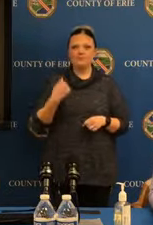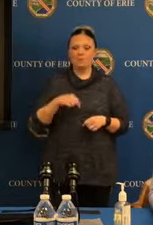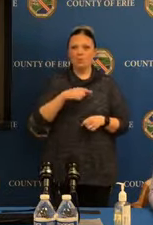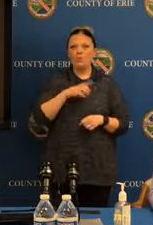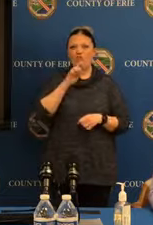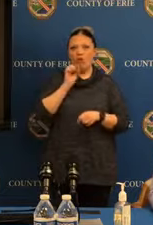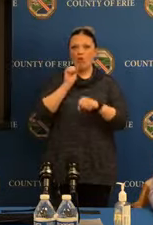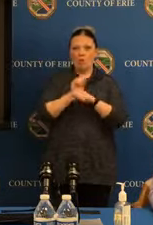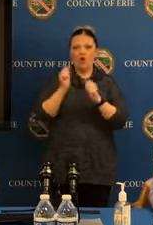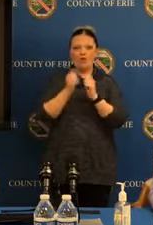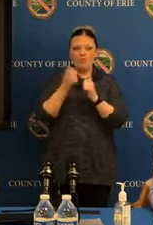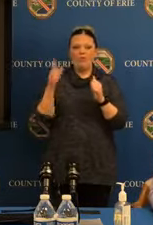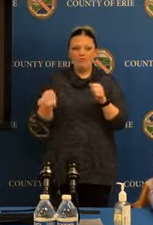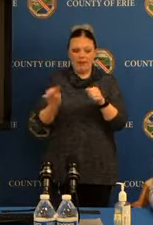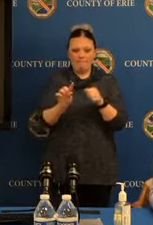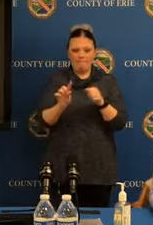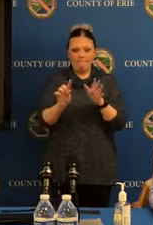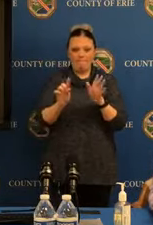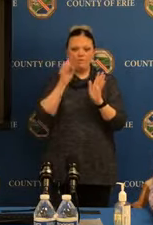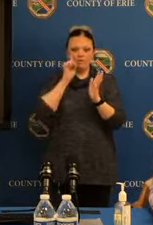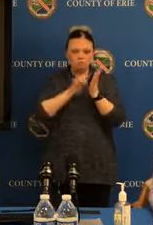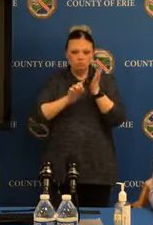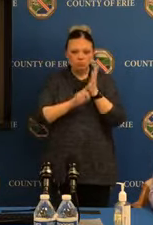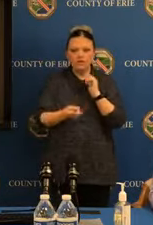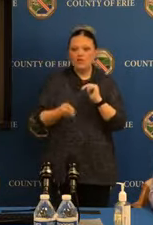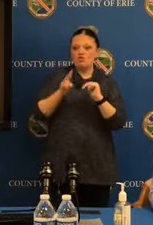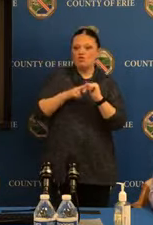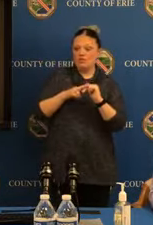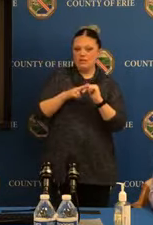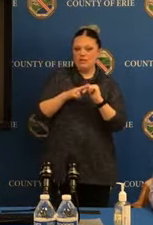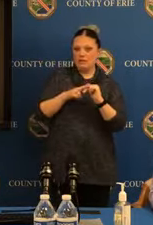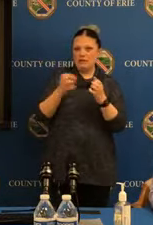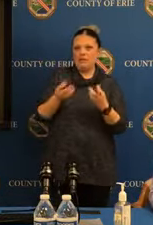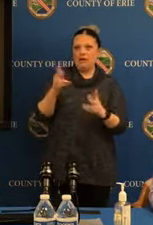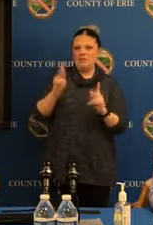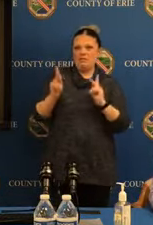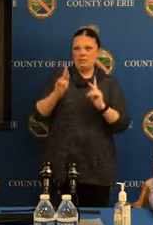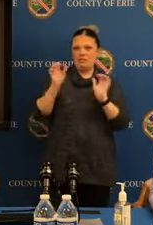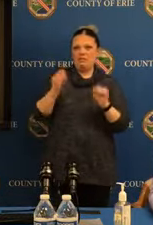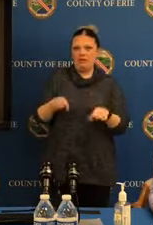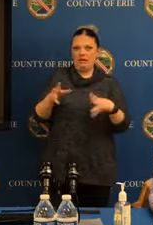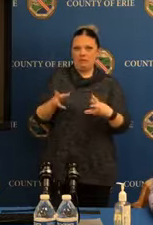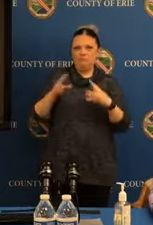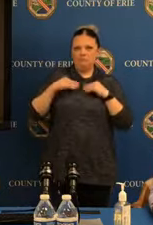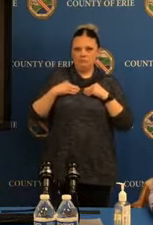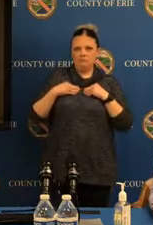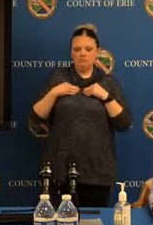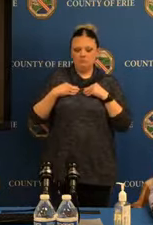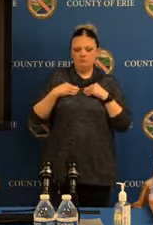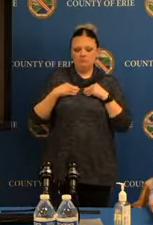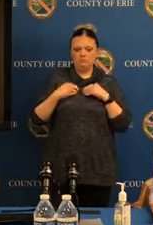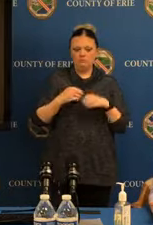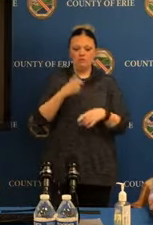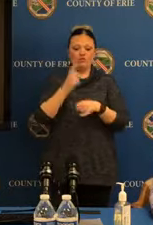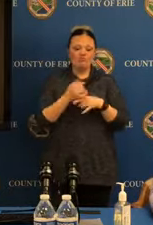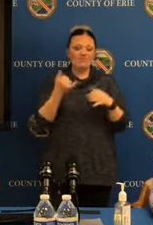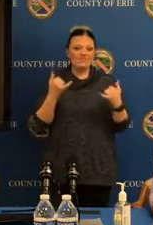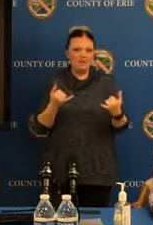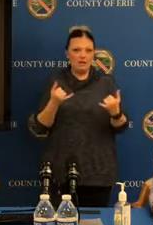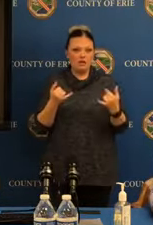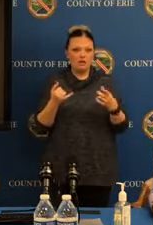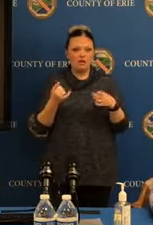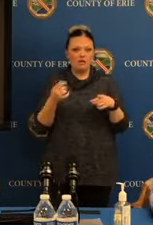working with them to look at increasing their capacity. So, we know that right now they